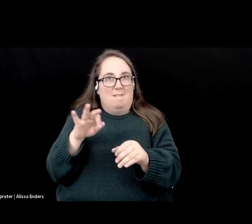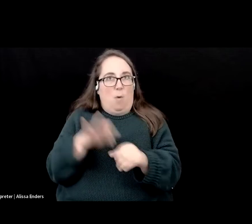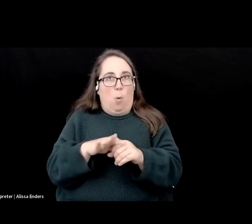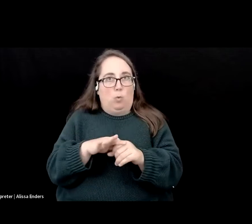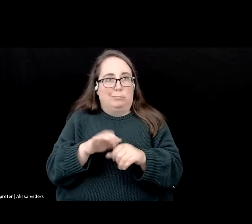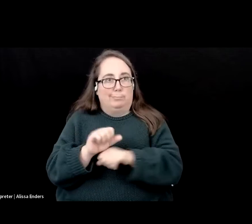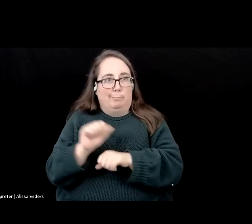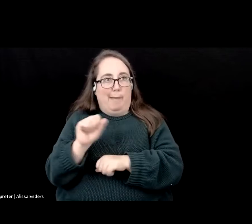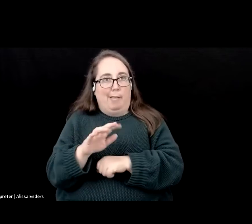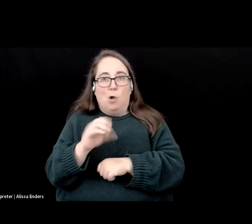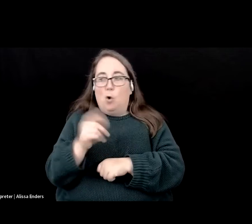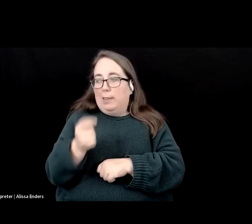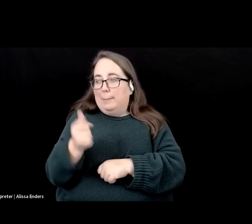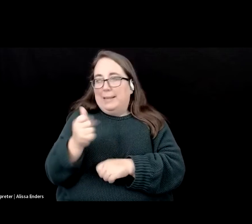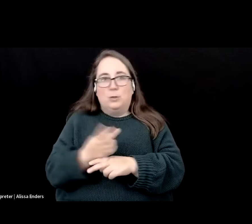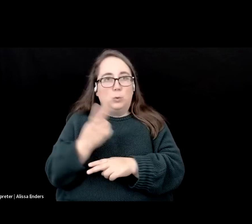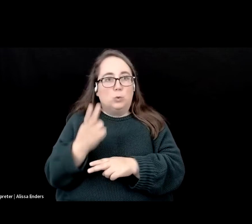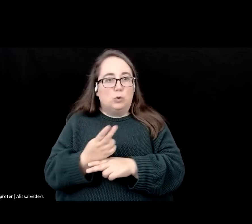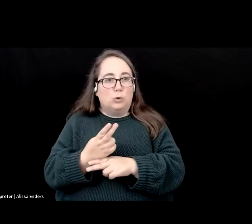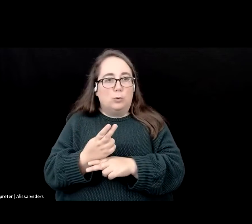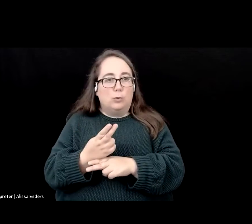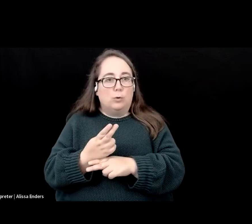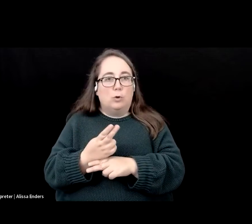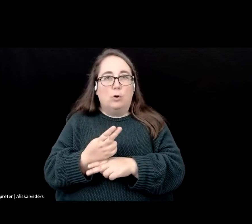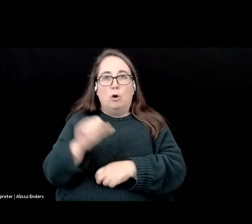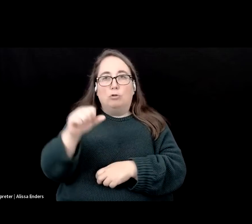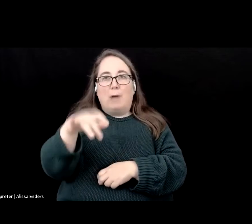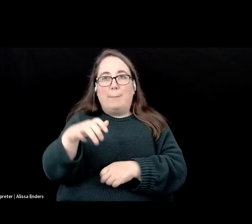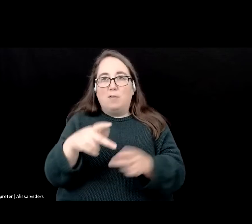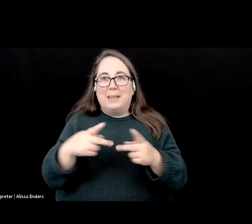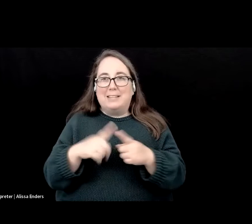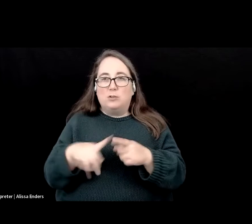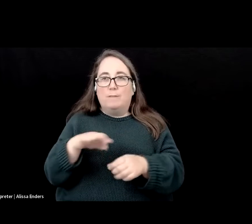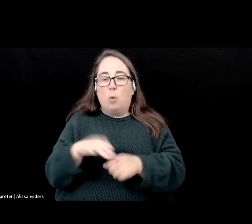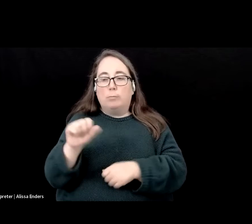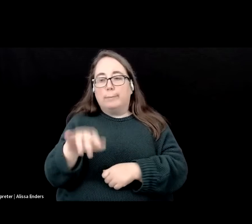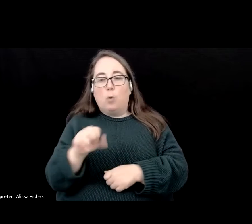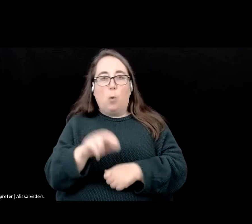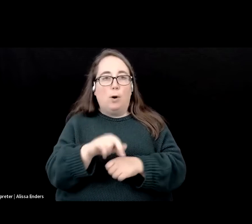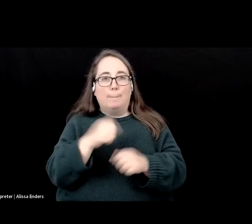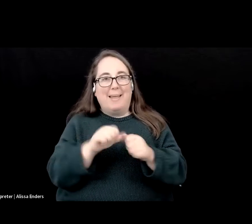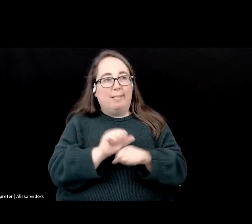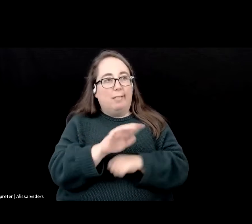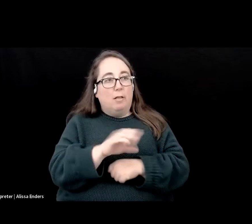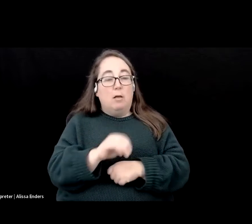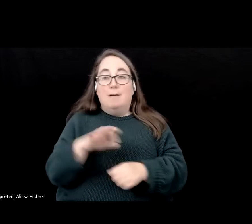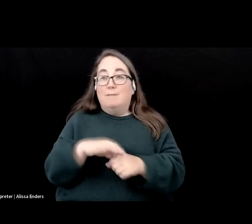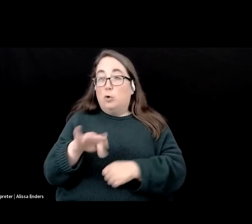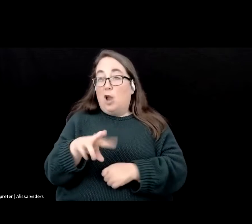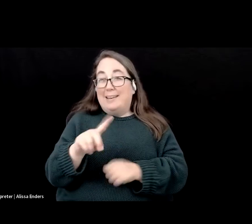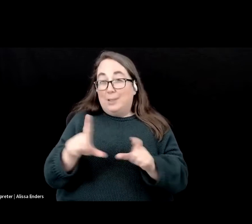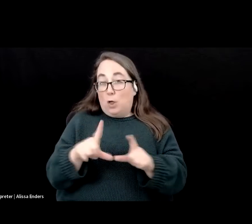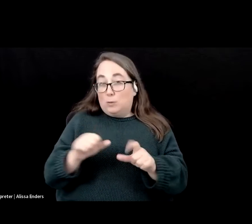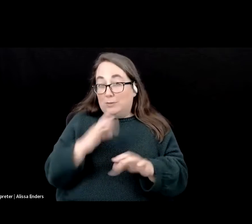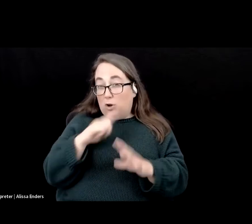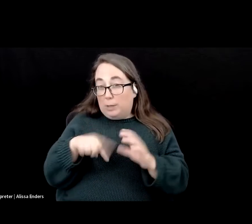eliminating or limiting the use of drop-off sites for mail-in ballots. Voter ID laws we can talk about